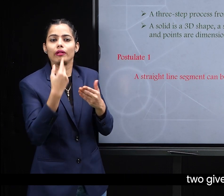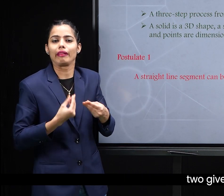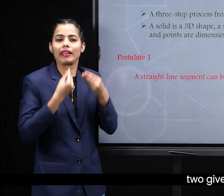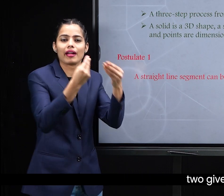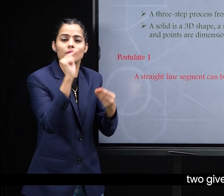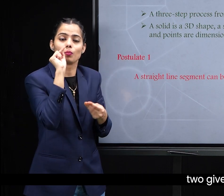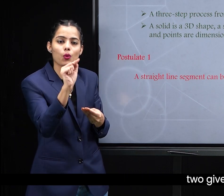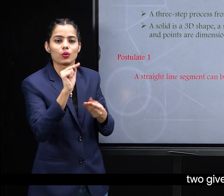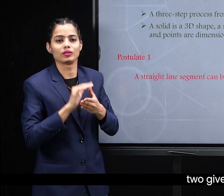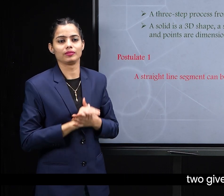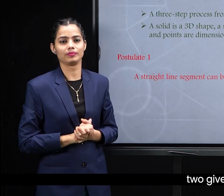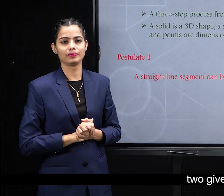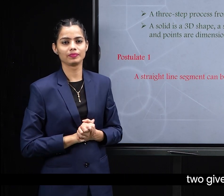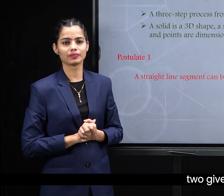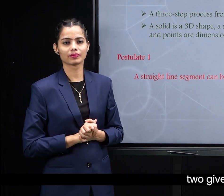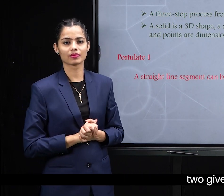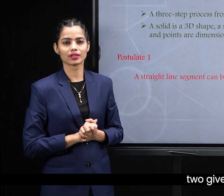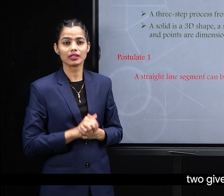given points.